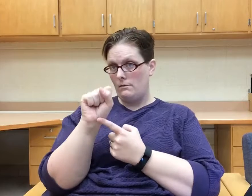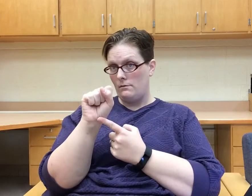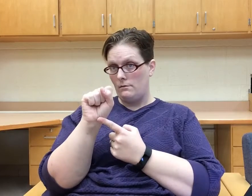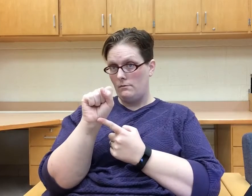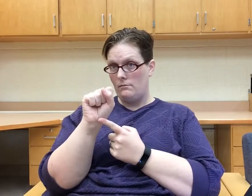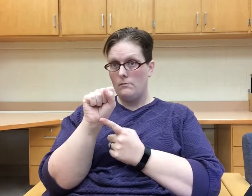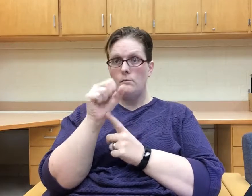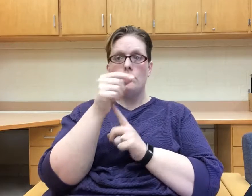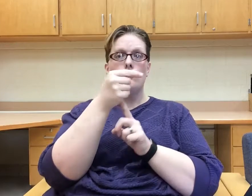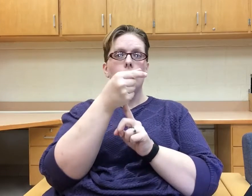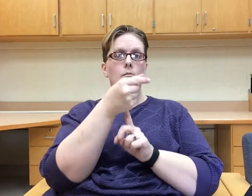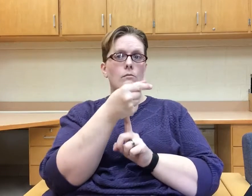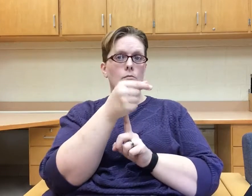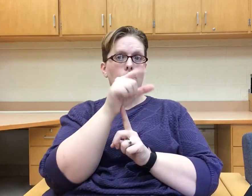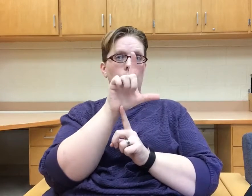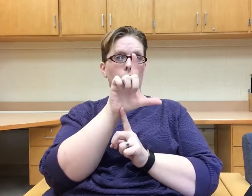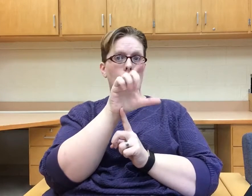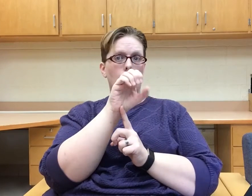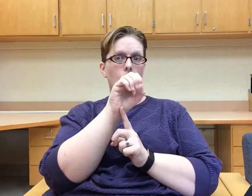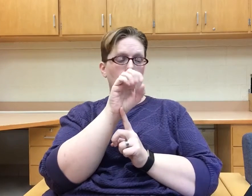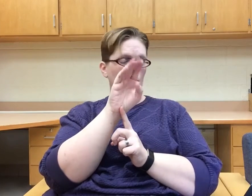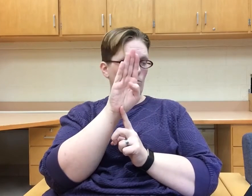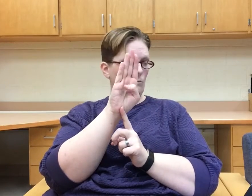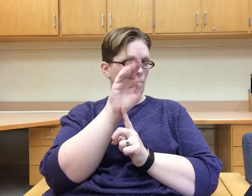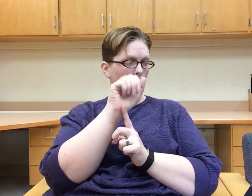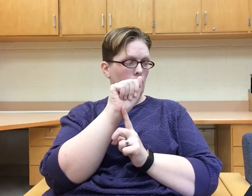system called GIS. It means